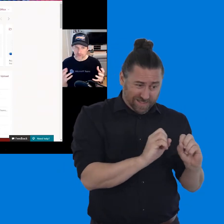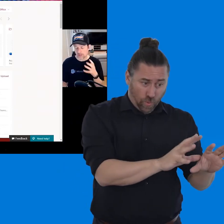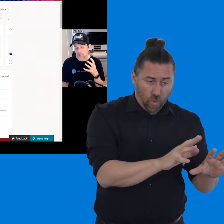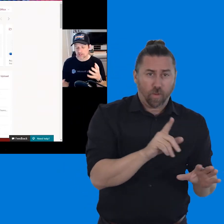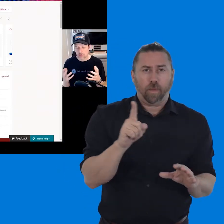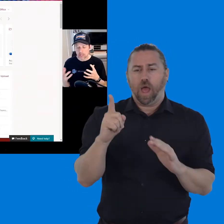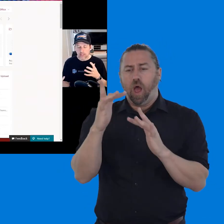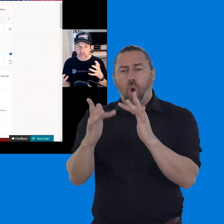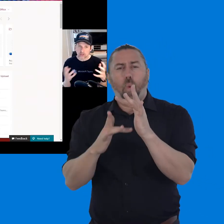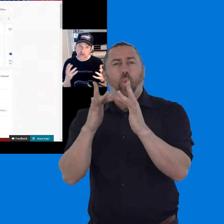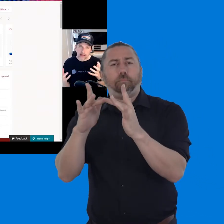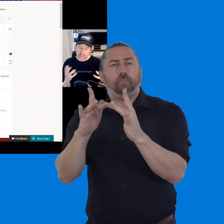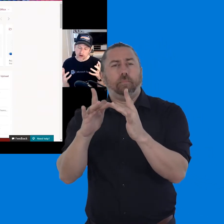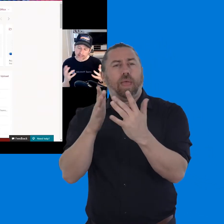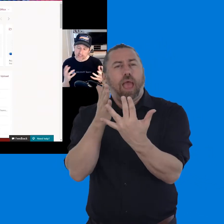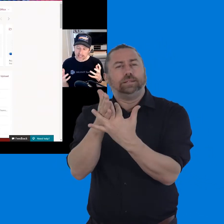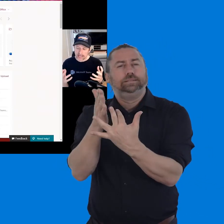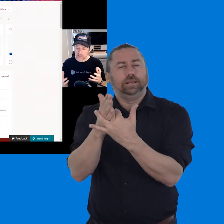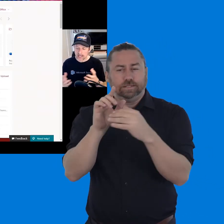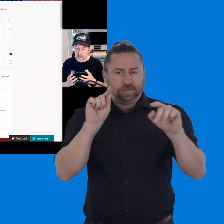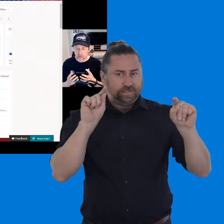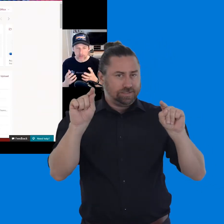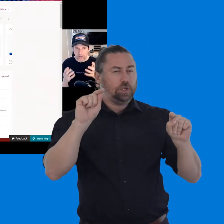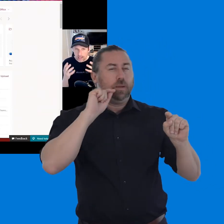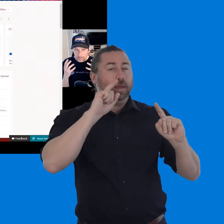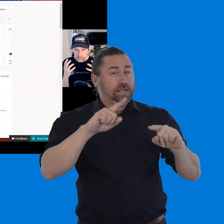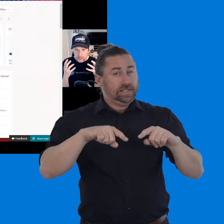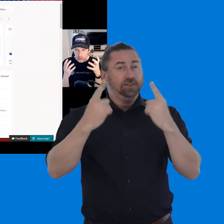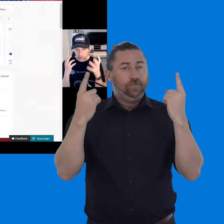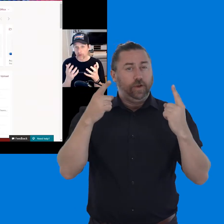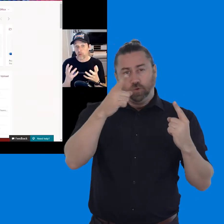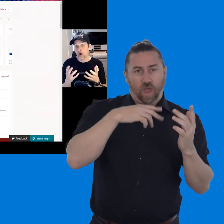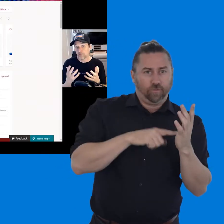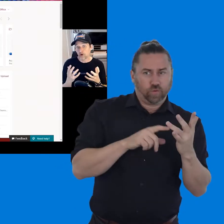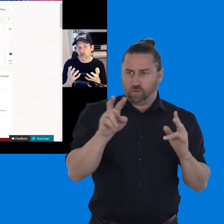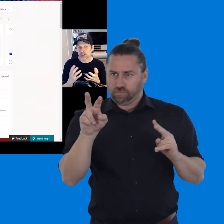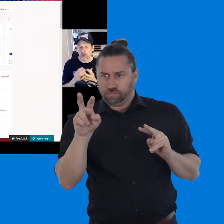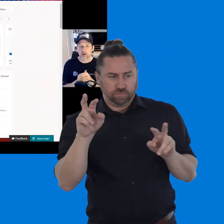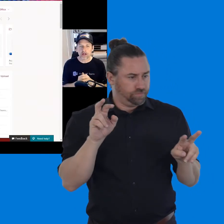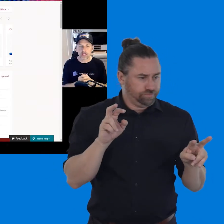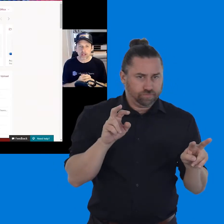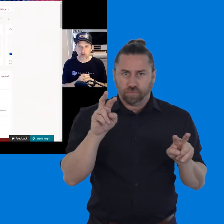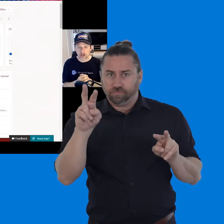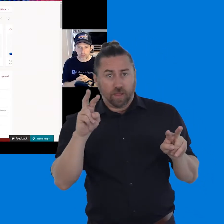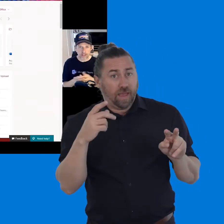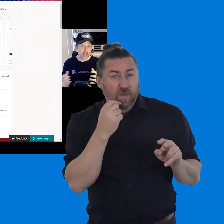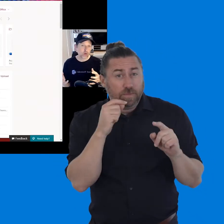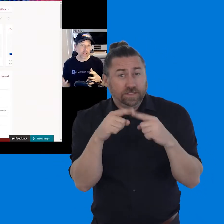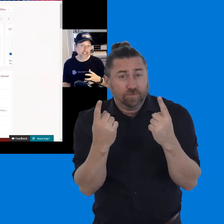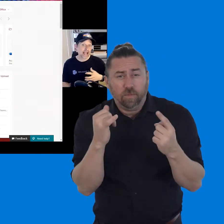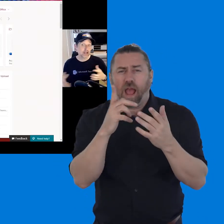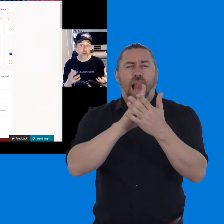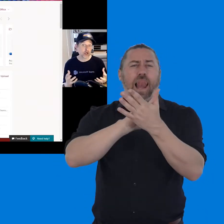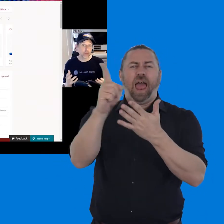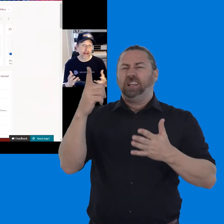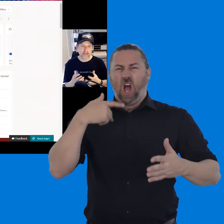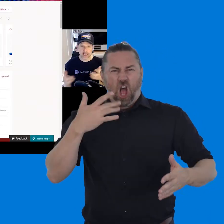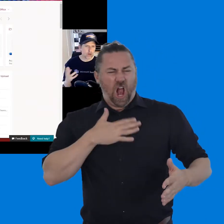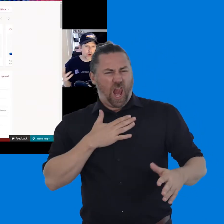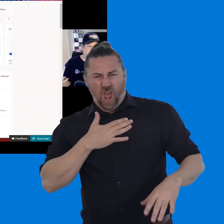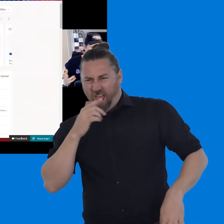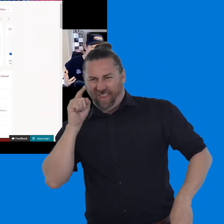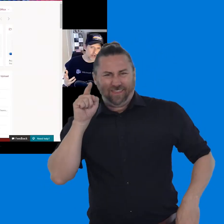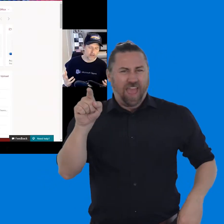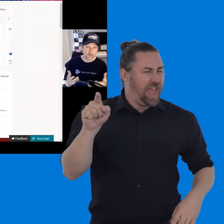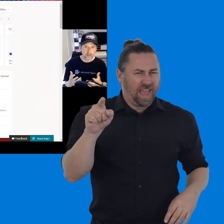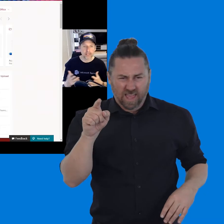web-based versions of things. So try and stay in touch with what version that we're in at any one time, because otherwise later you'll go back and say,